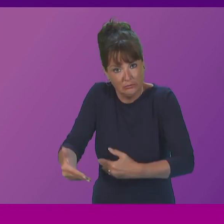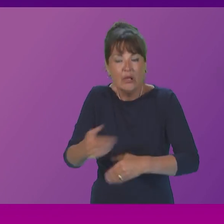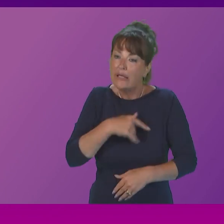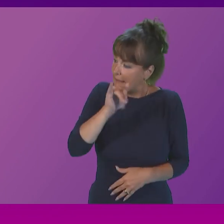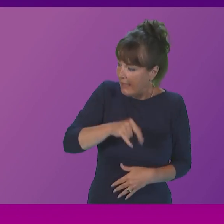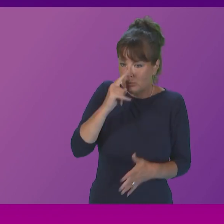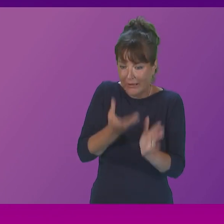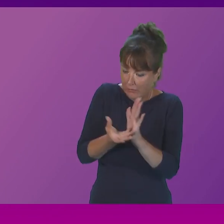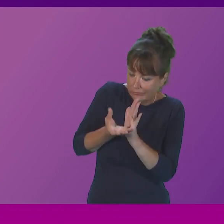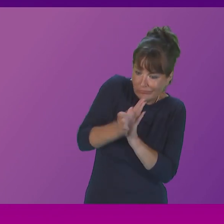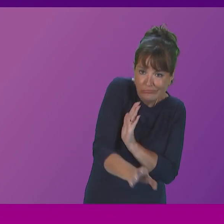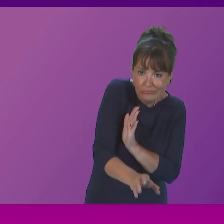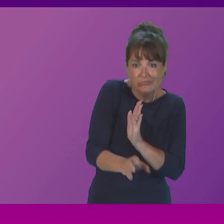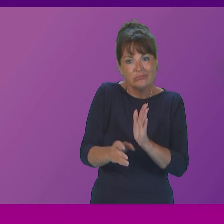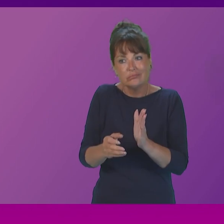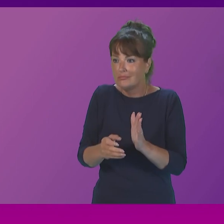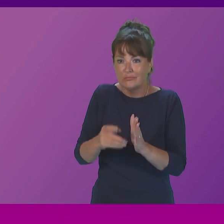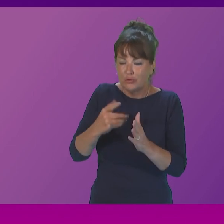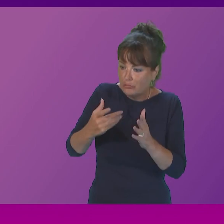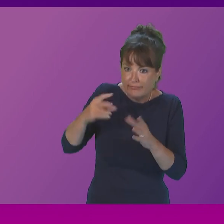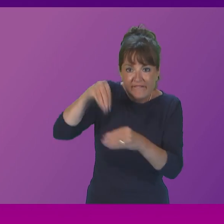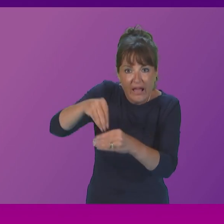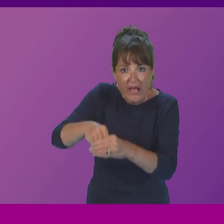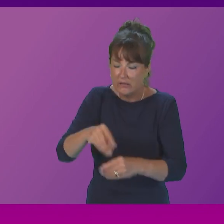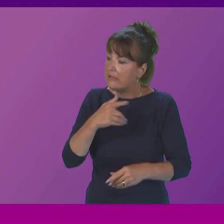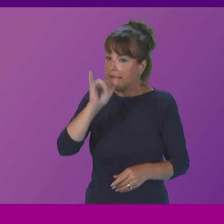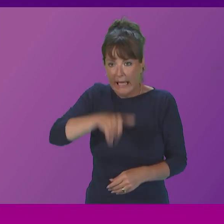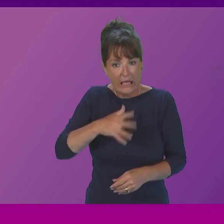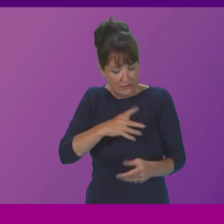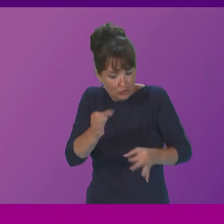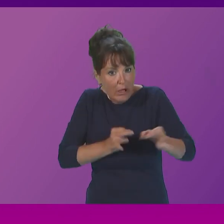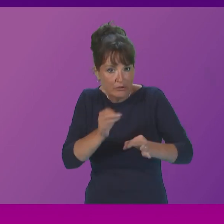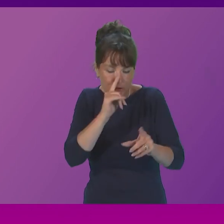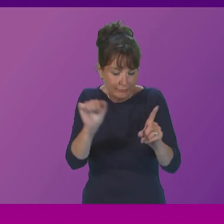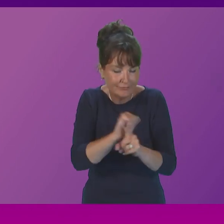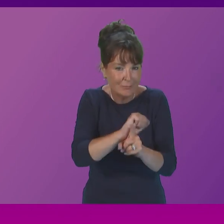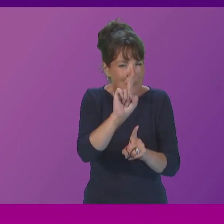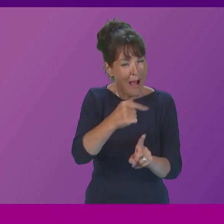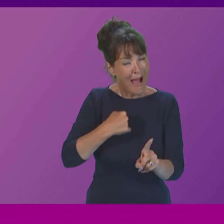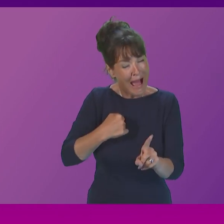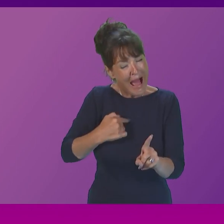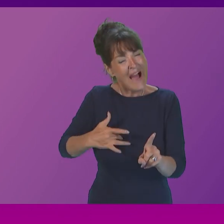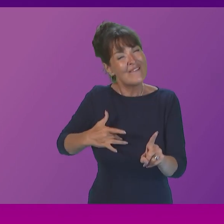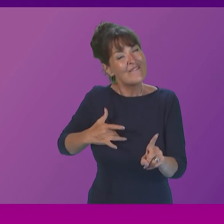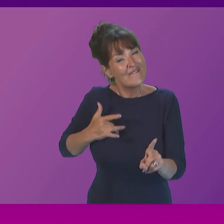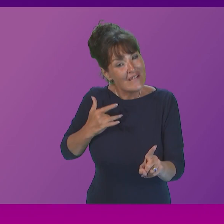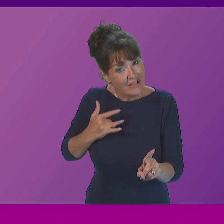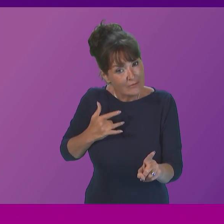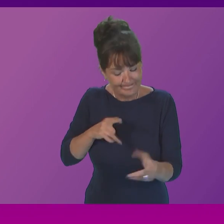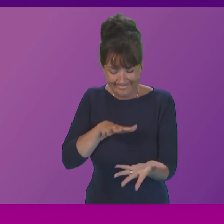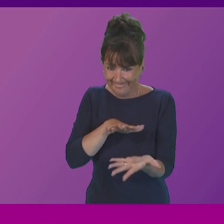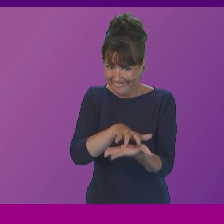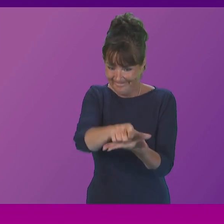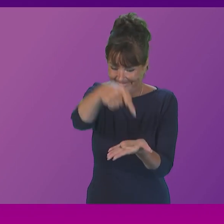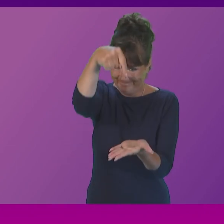more, while we can have strategies and policies, and they could always be better, what I'm finding is that it's the